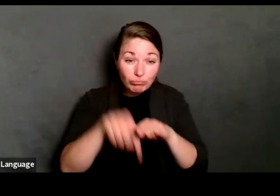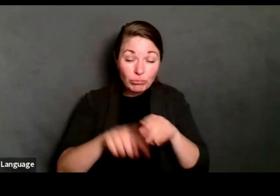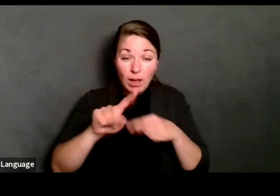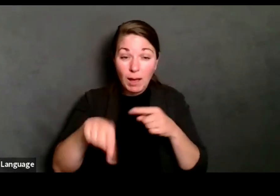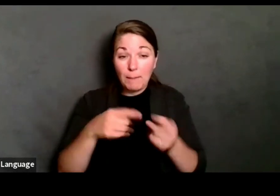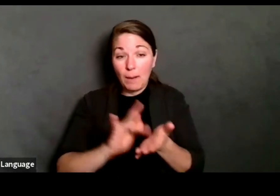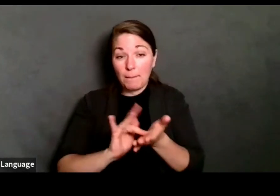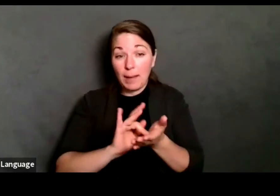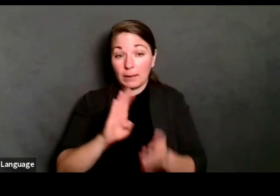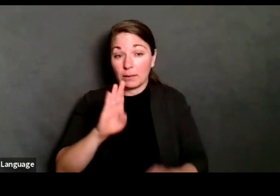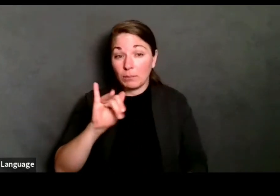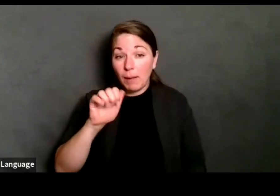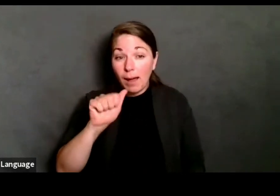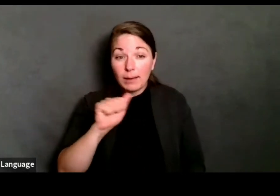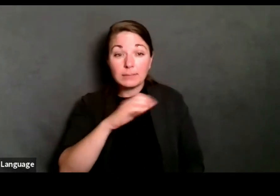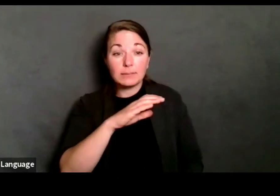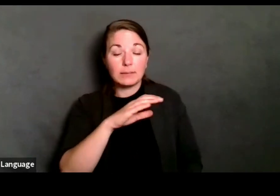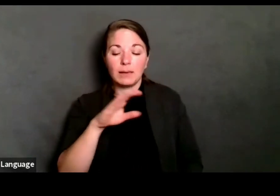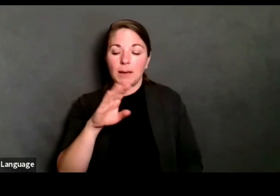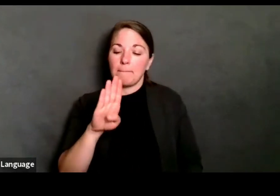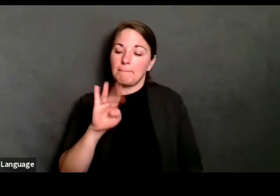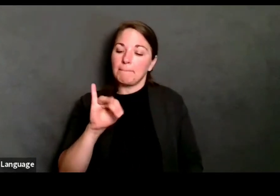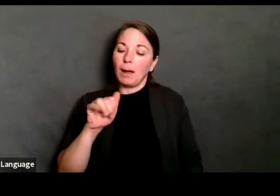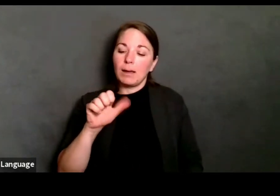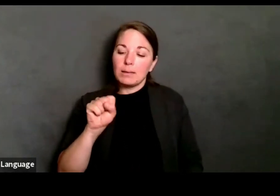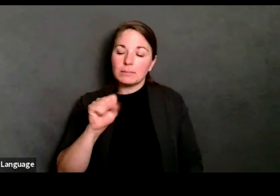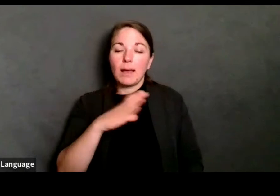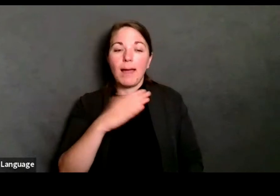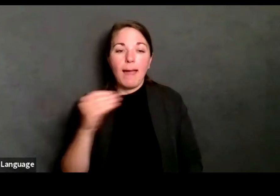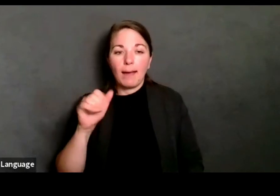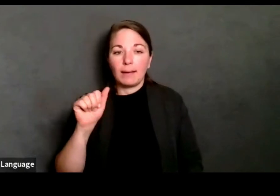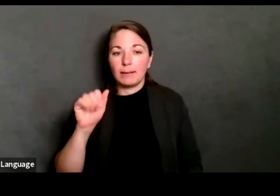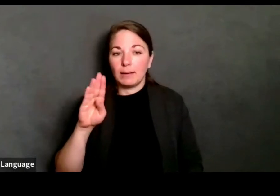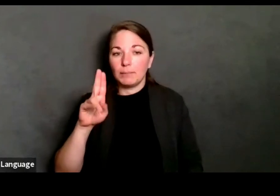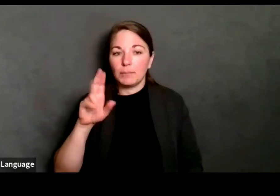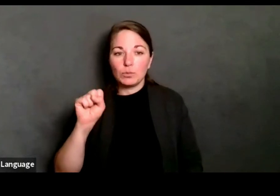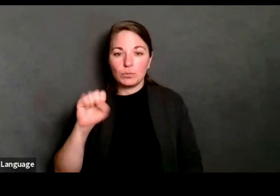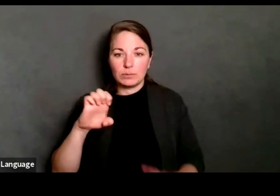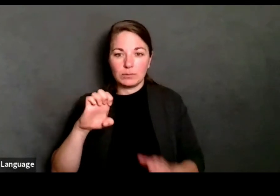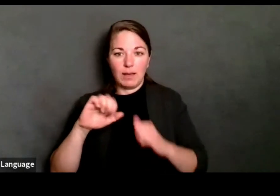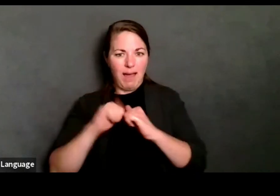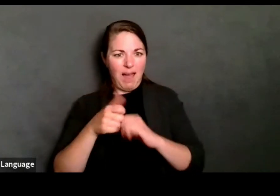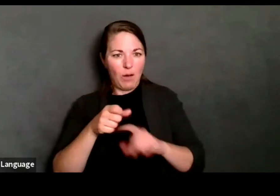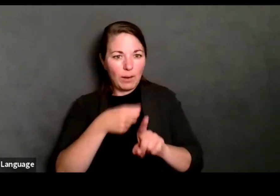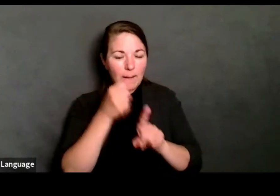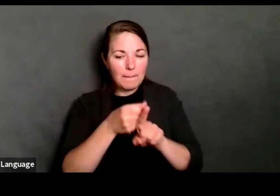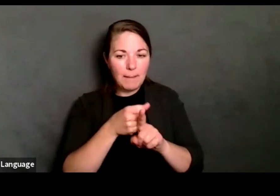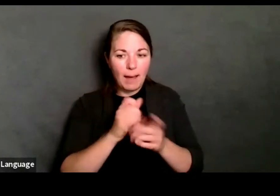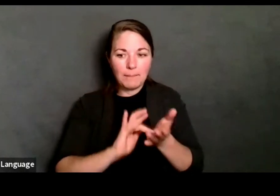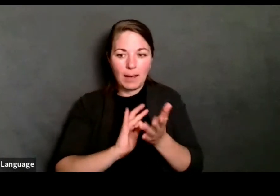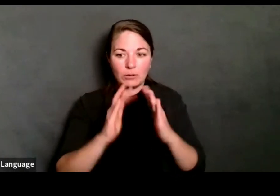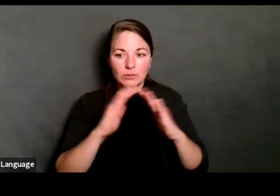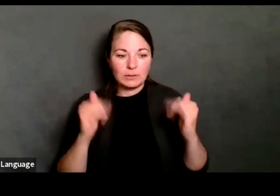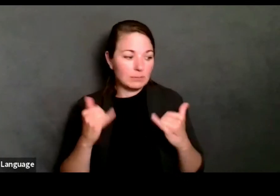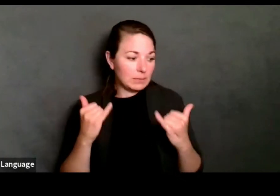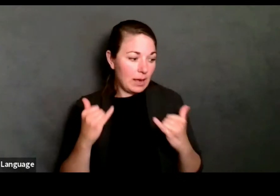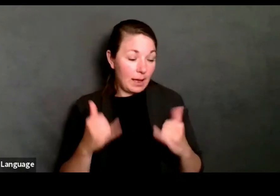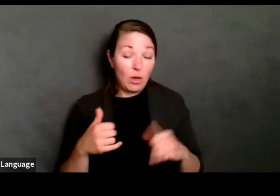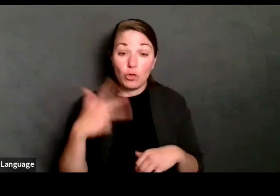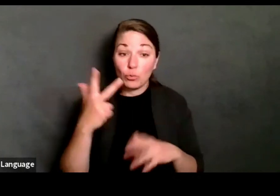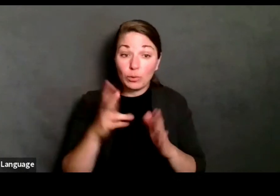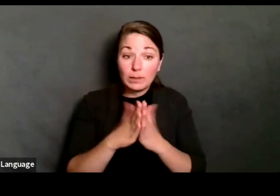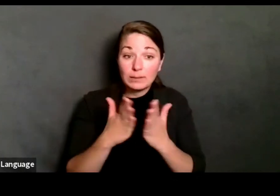medical bias and abuse to fully understand how those histories affect the medical system today. 3 texts